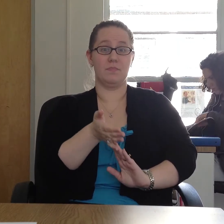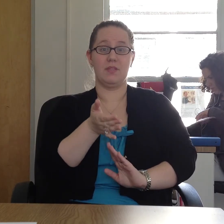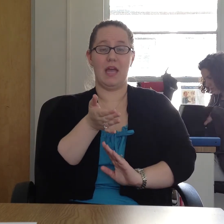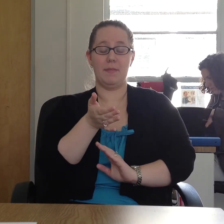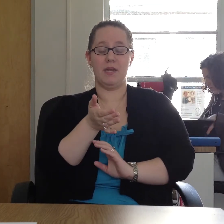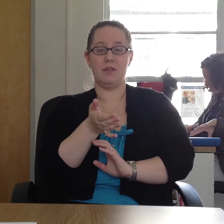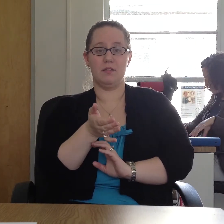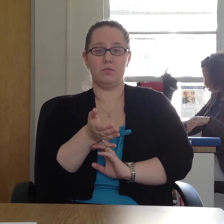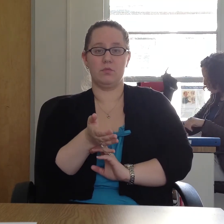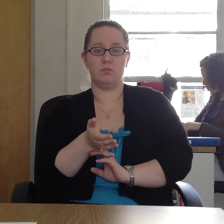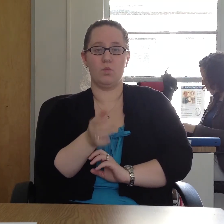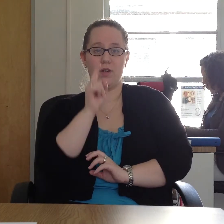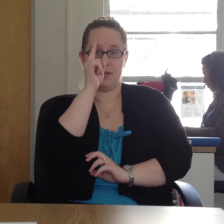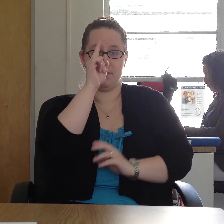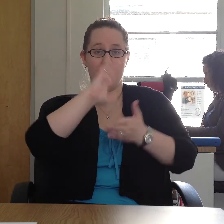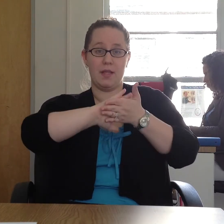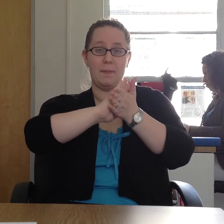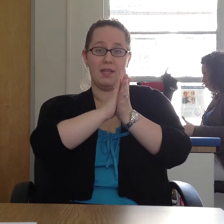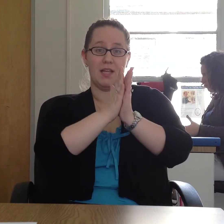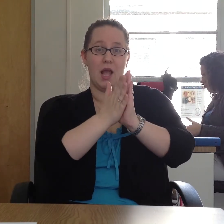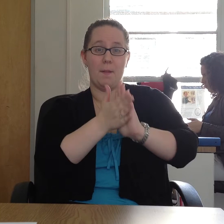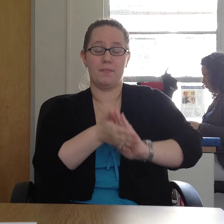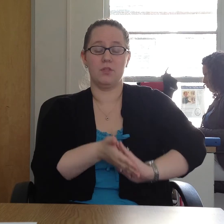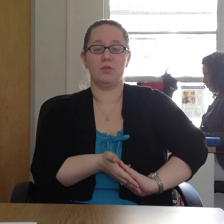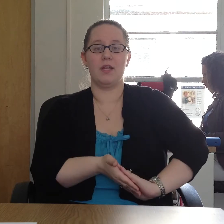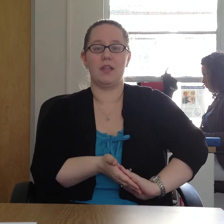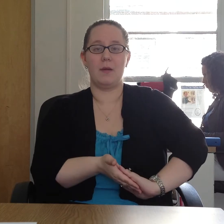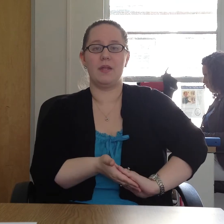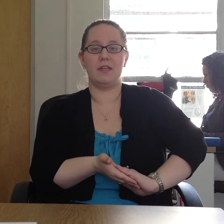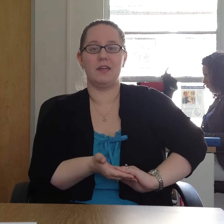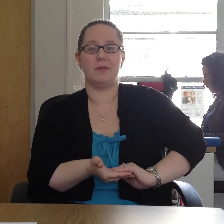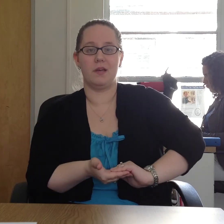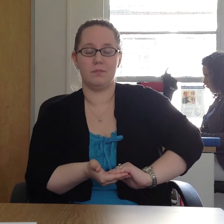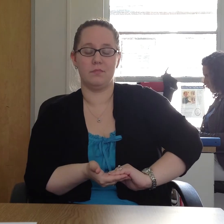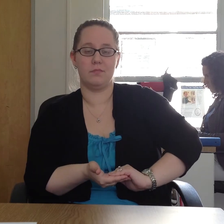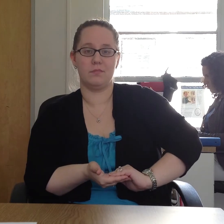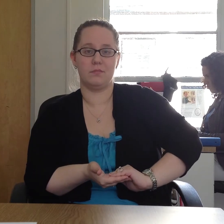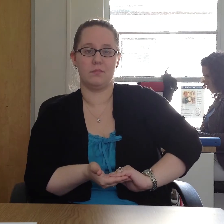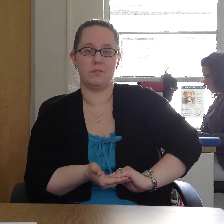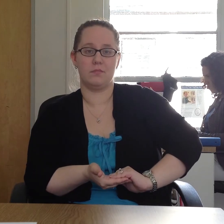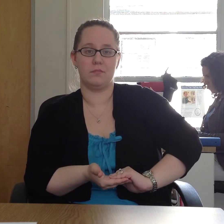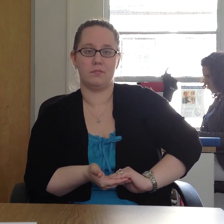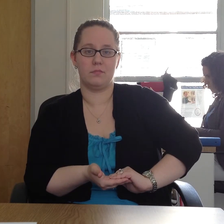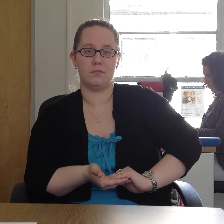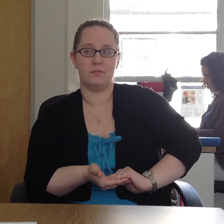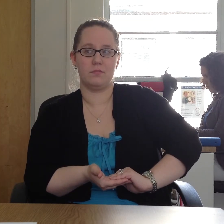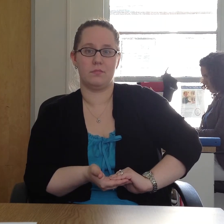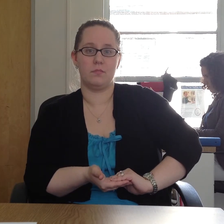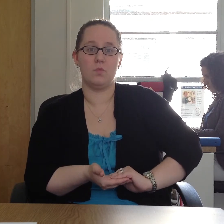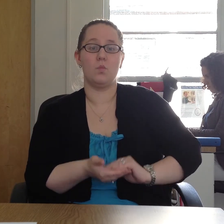How many? 20 minutes to 30 minutes. No, not how many can it become? 2.